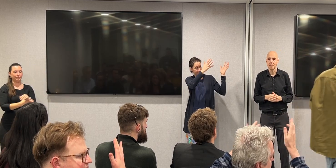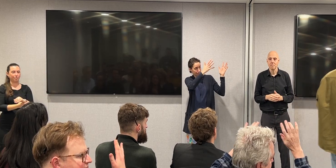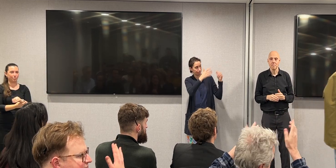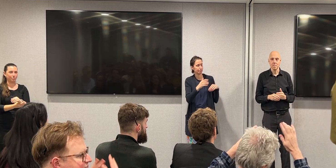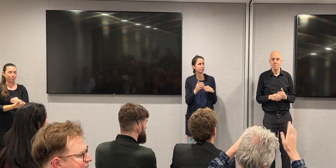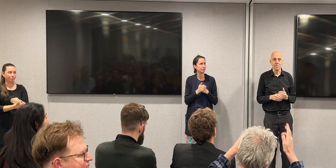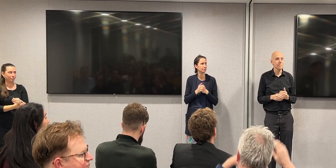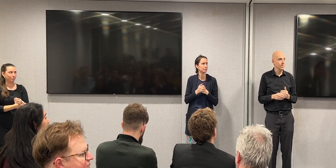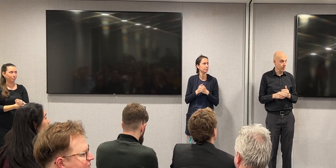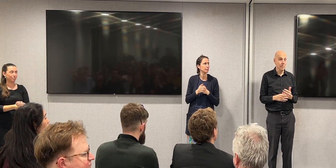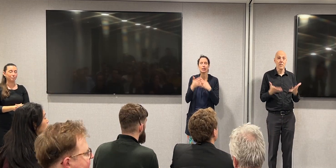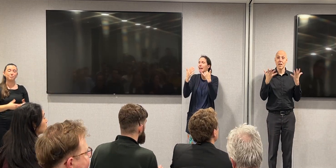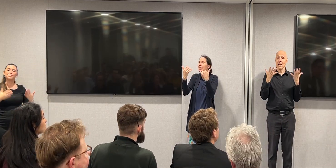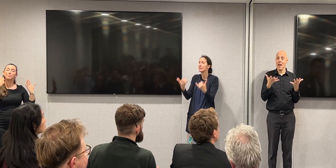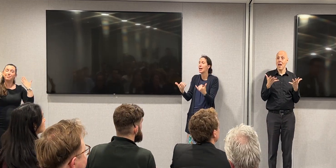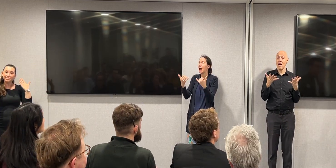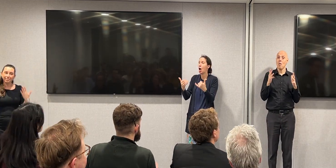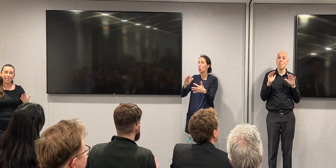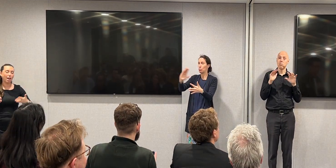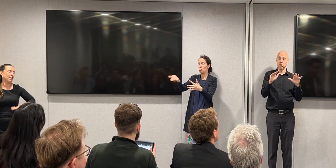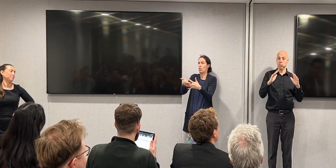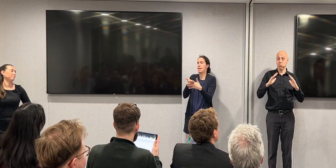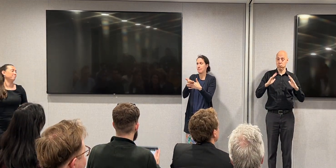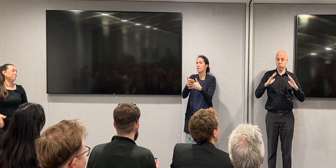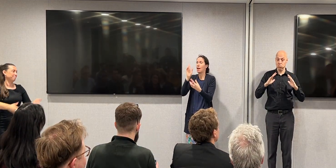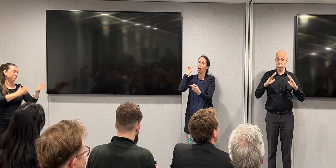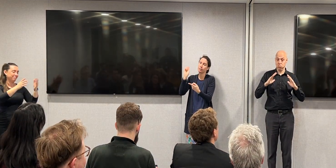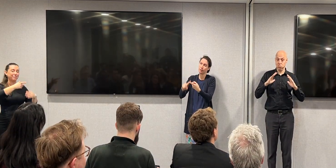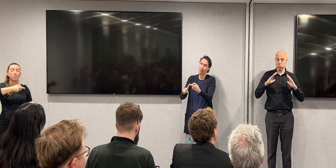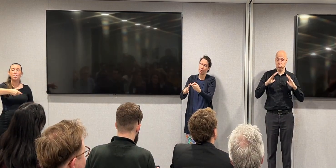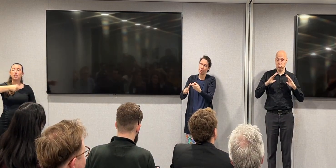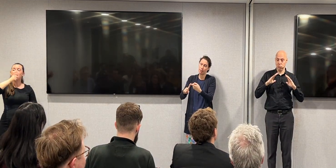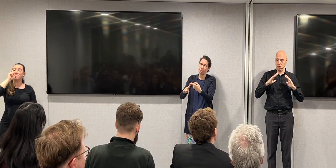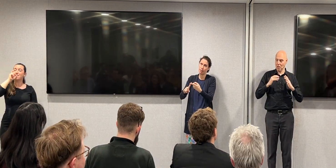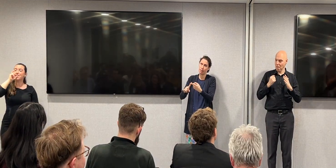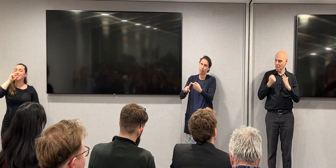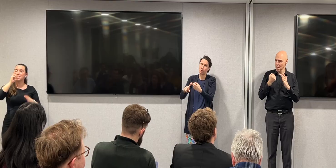Okay, so now we'll have a break until I think it's